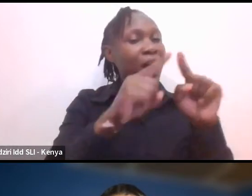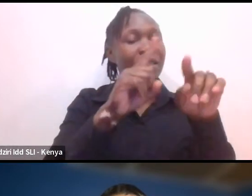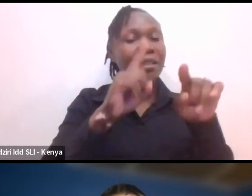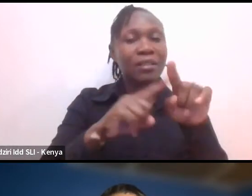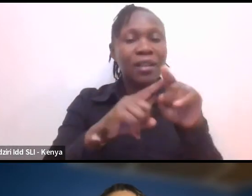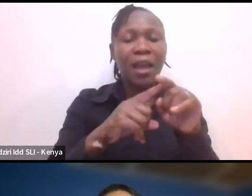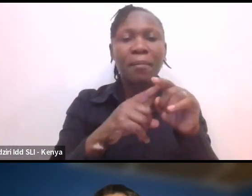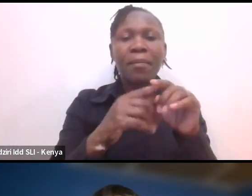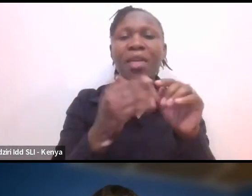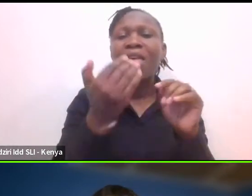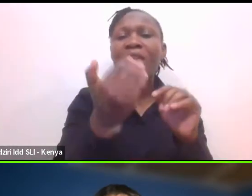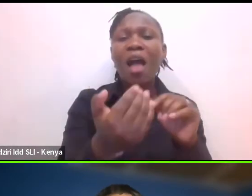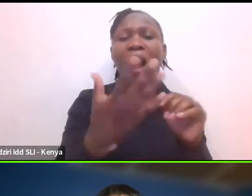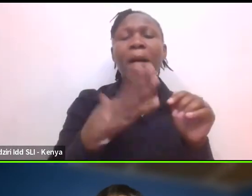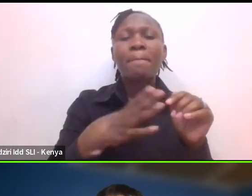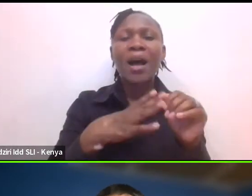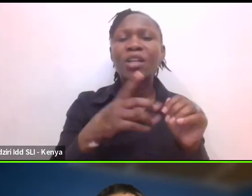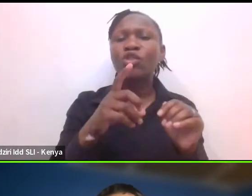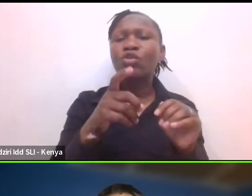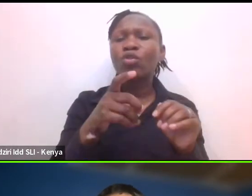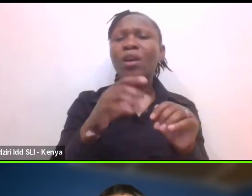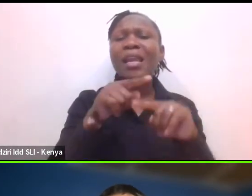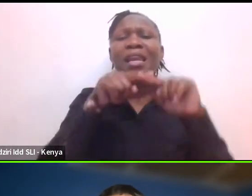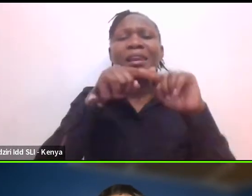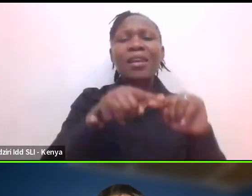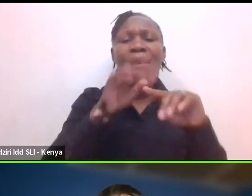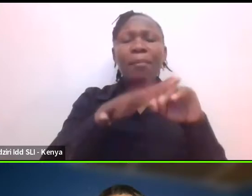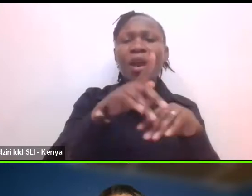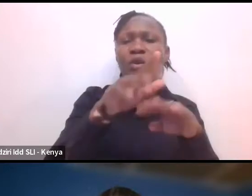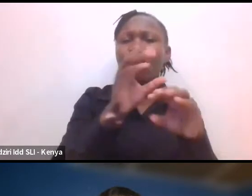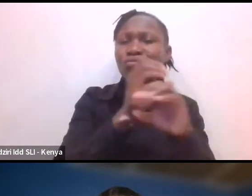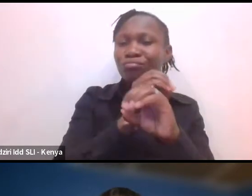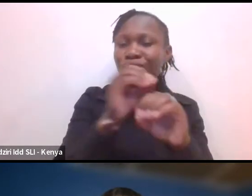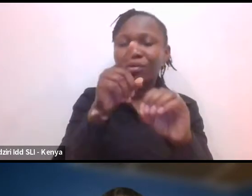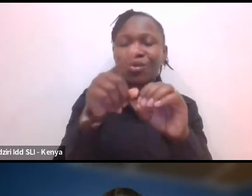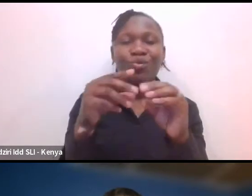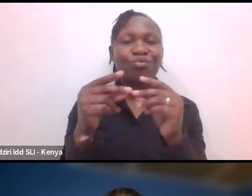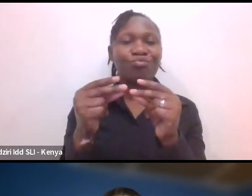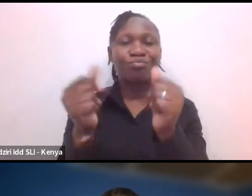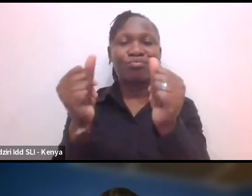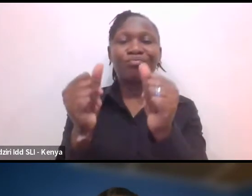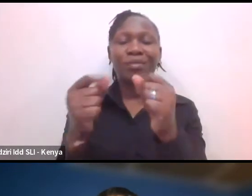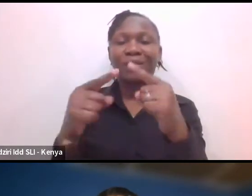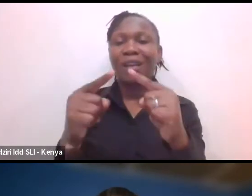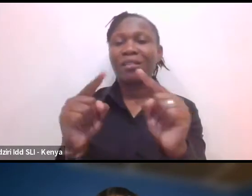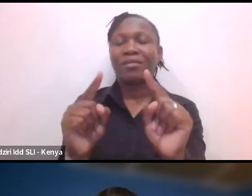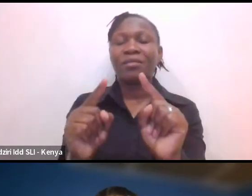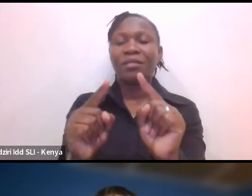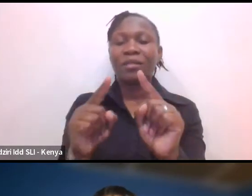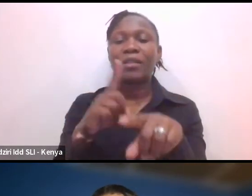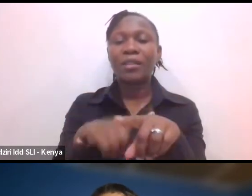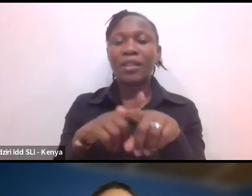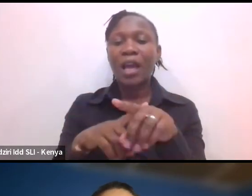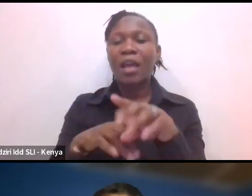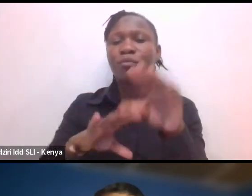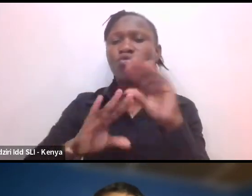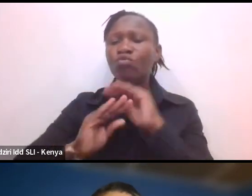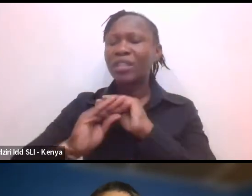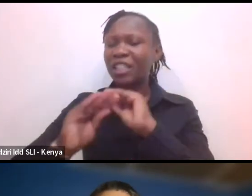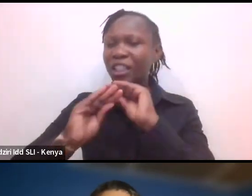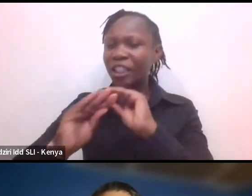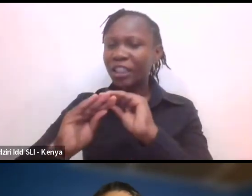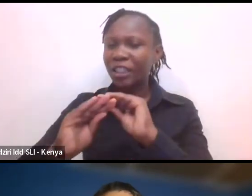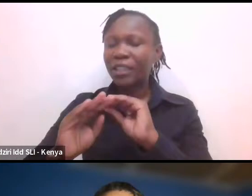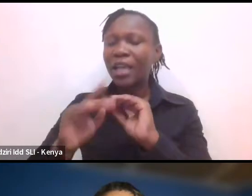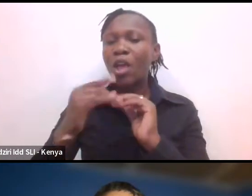anymore. Yep. When teach yourself out of a job. When you've taught yourself out of a job, when you've even parented yourself out of a job, and when your child